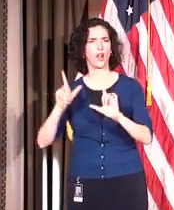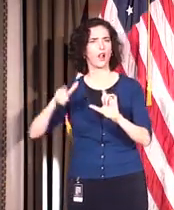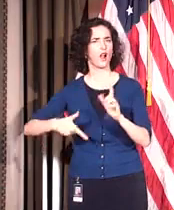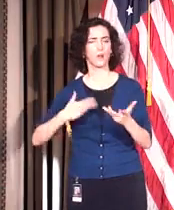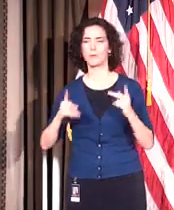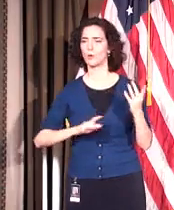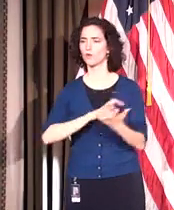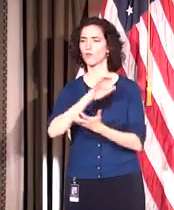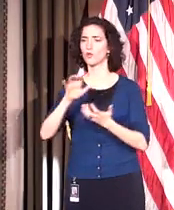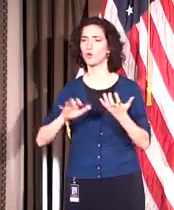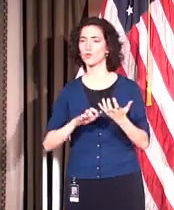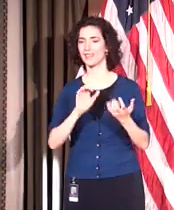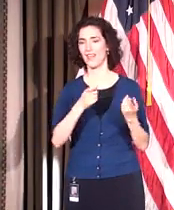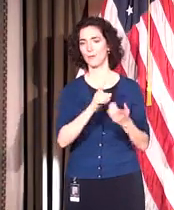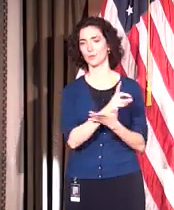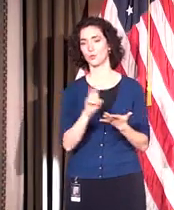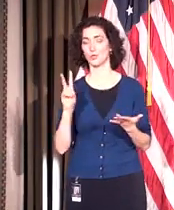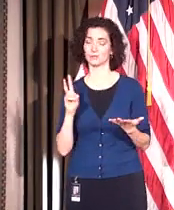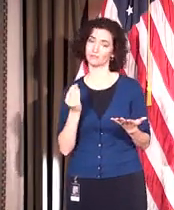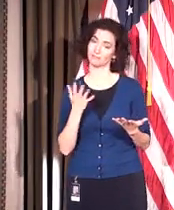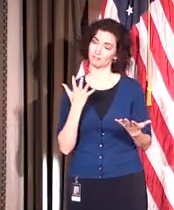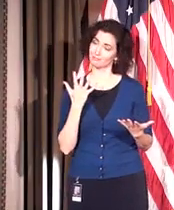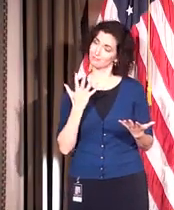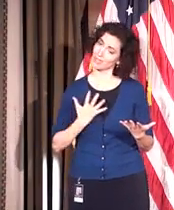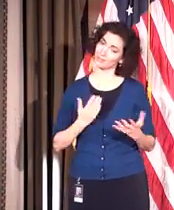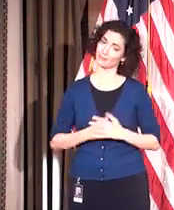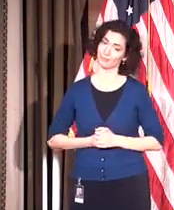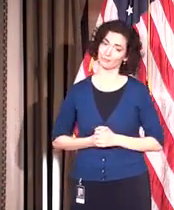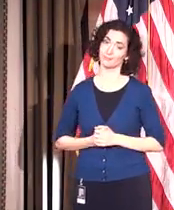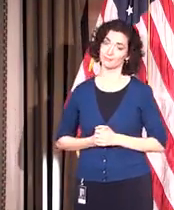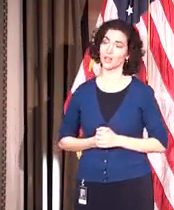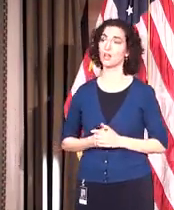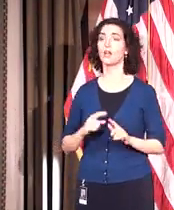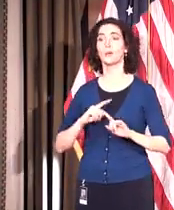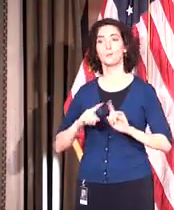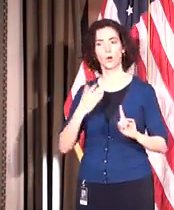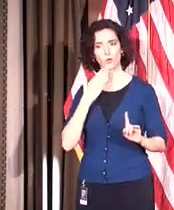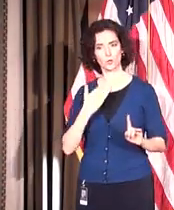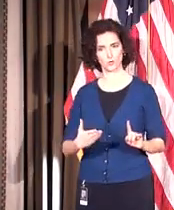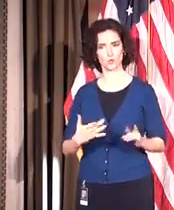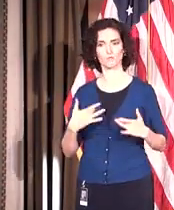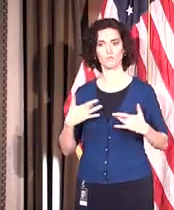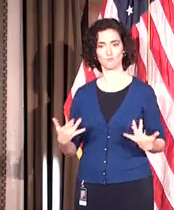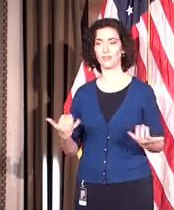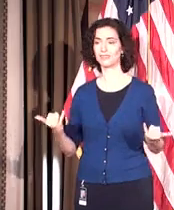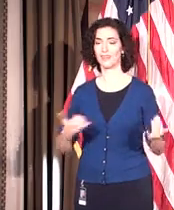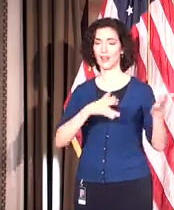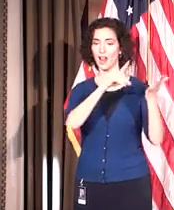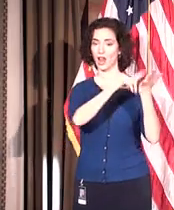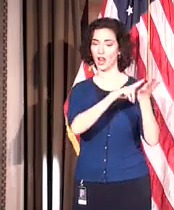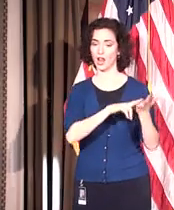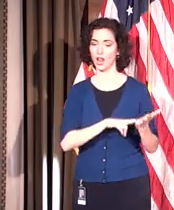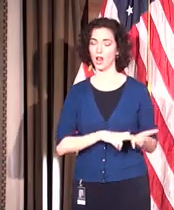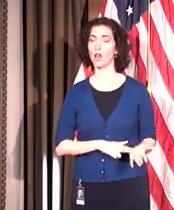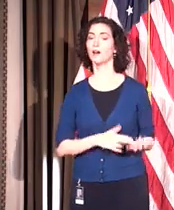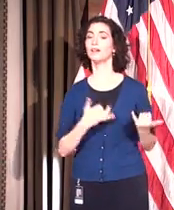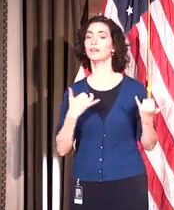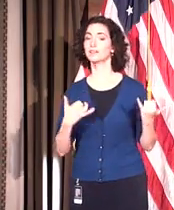was obviously unfortunate. The good news is that petition has now been